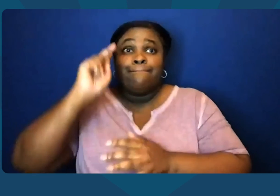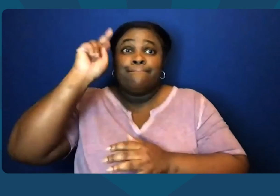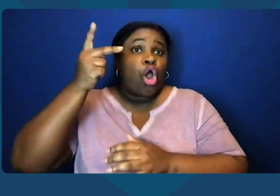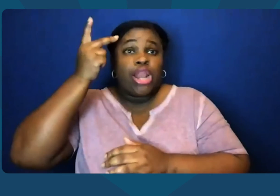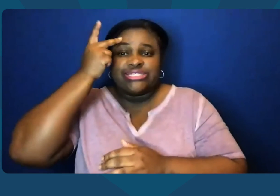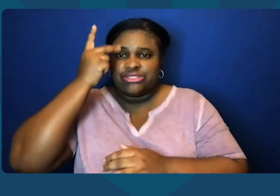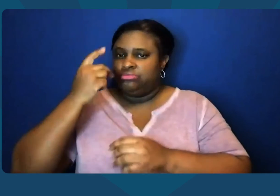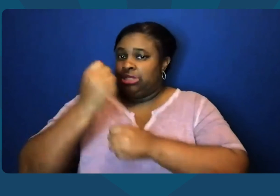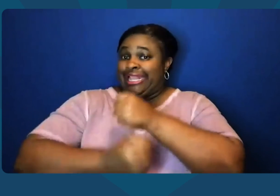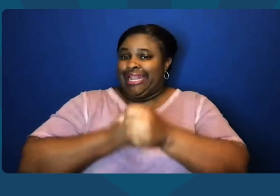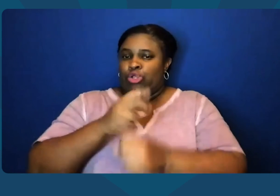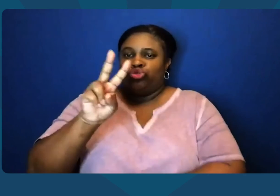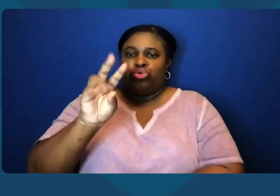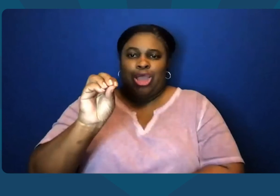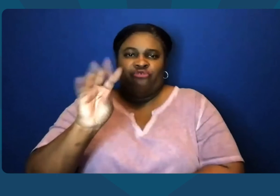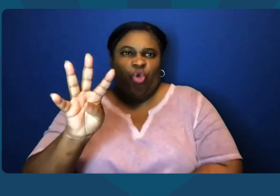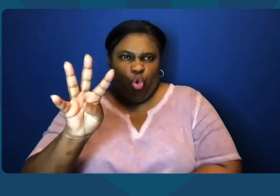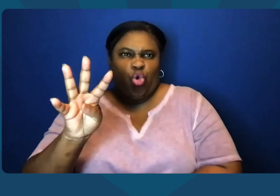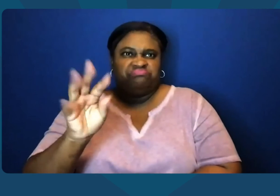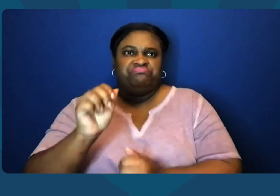politics/government in 2004.